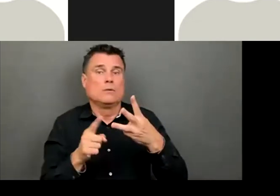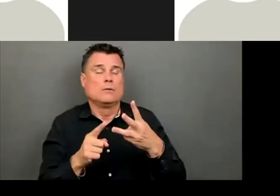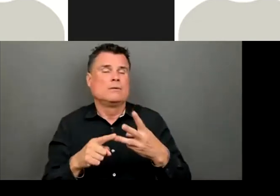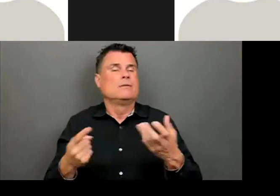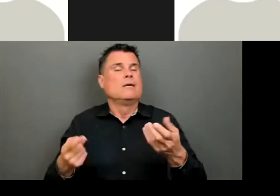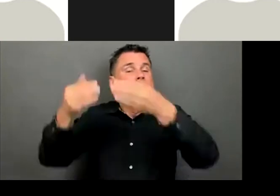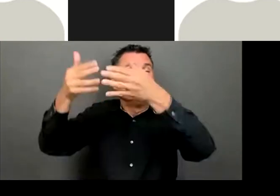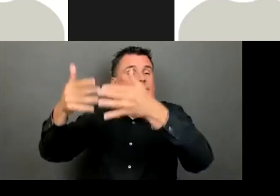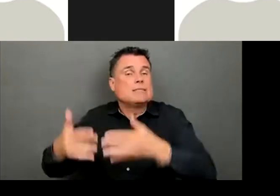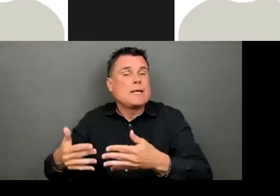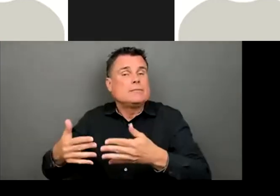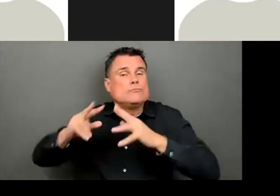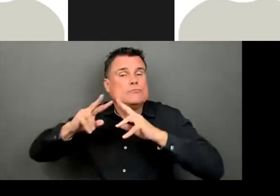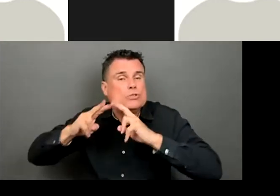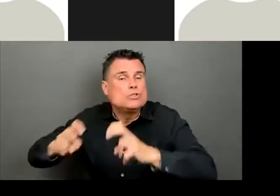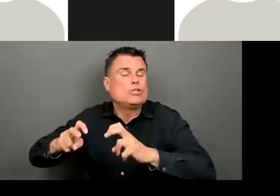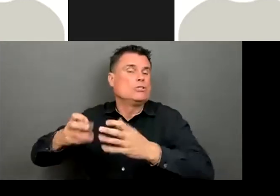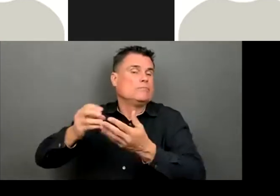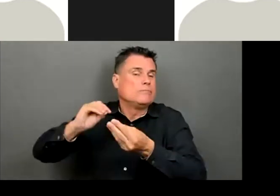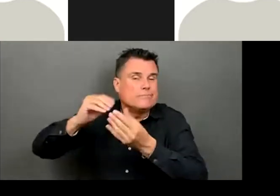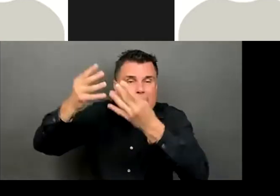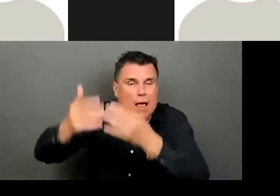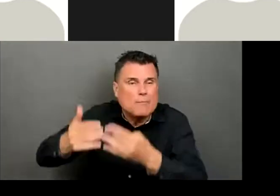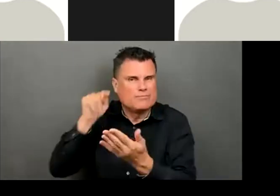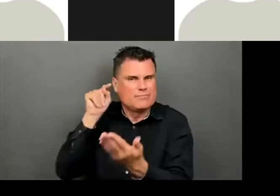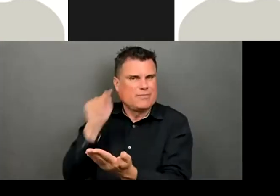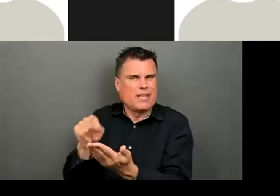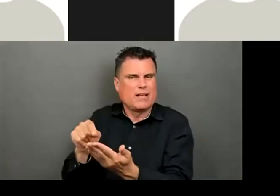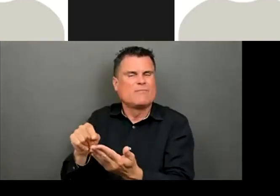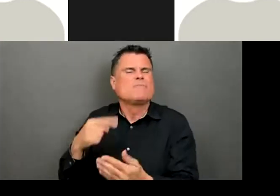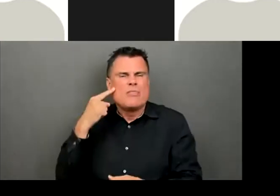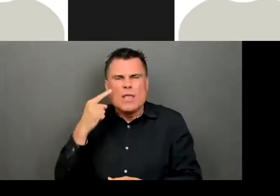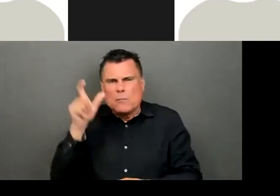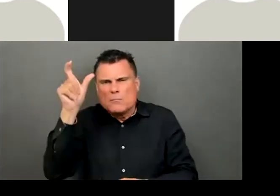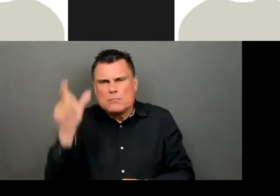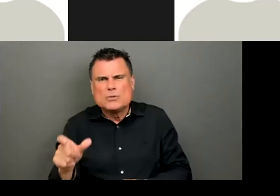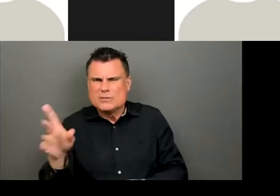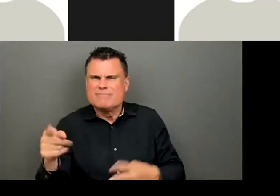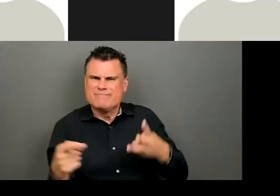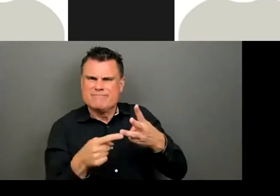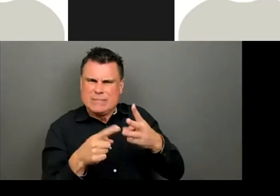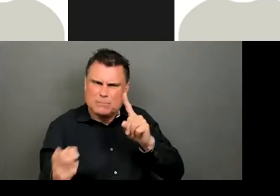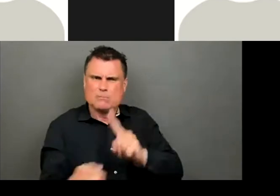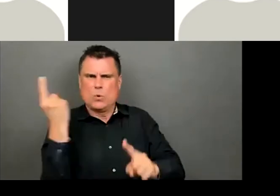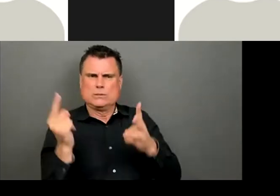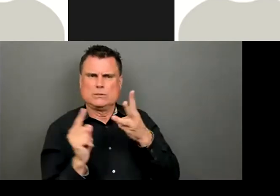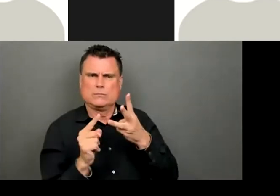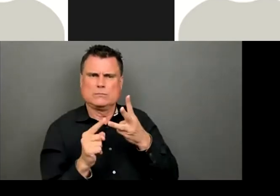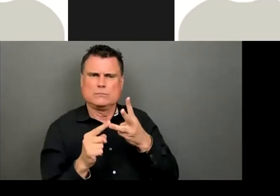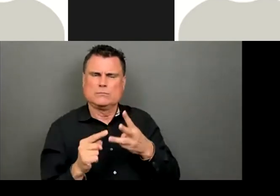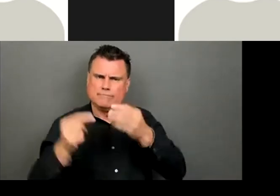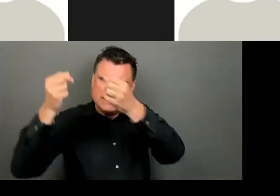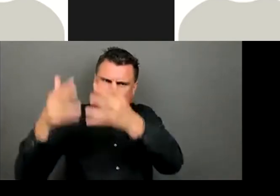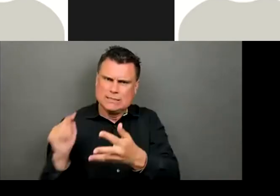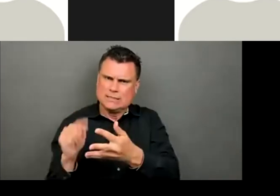Anil Pokhrel had already highlighted so much about those things. Definitely if we do have an inclusive